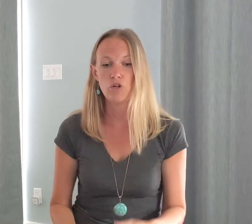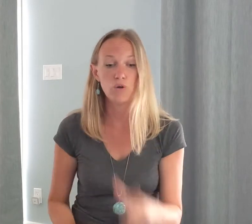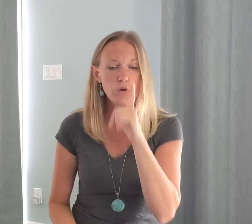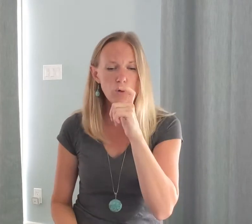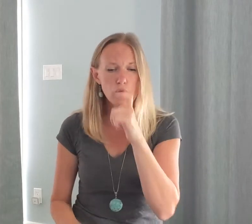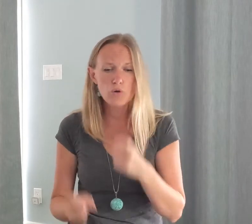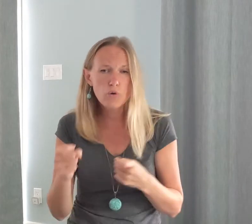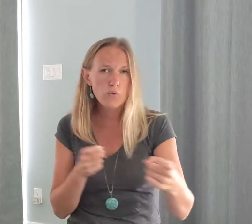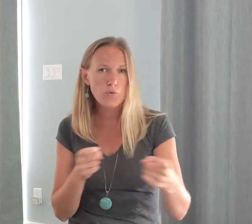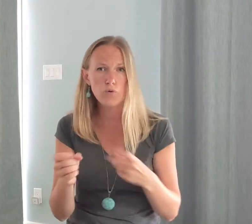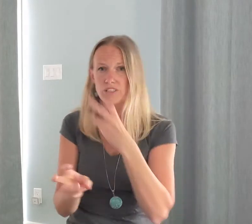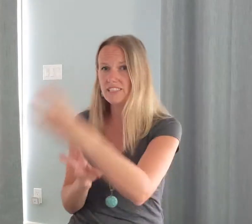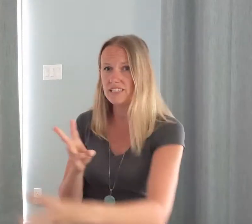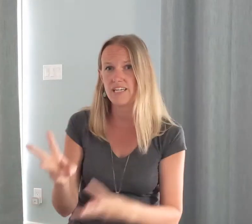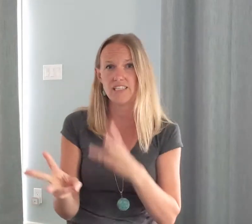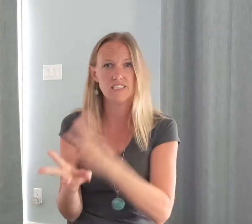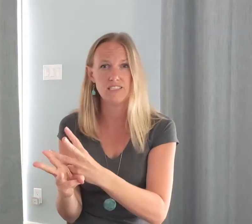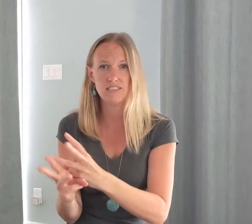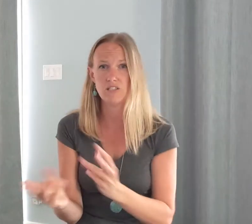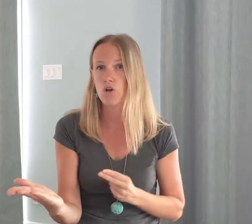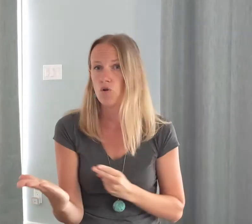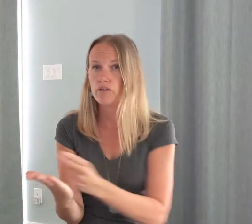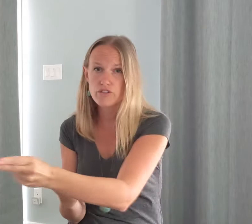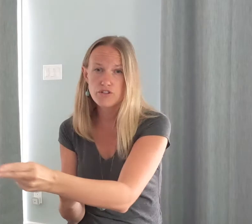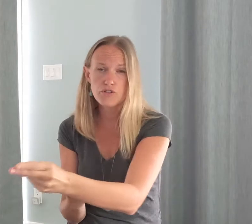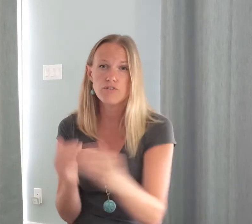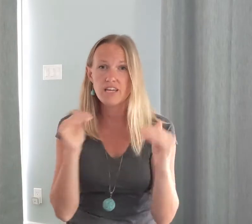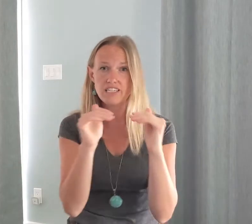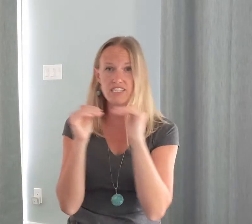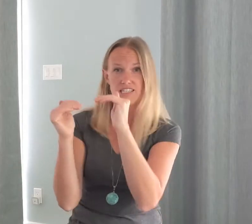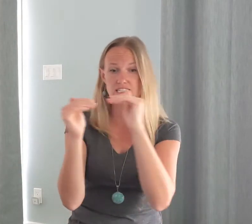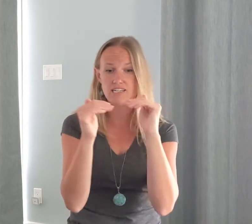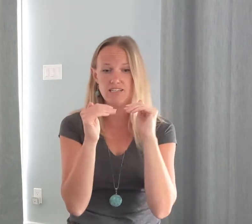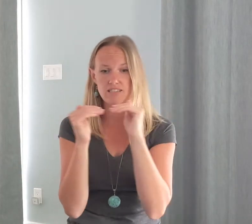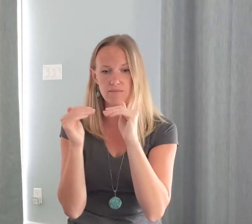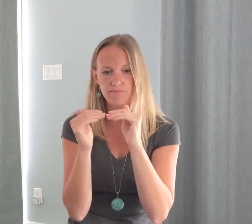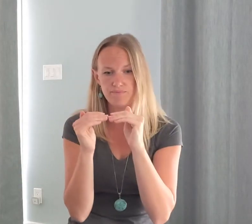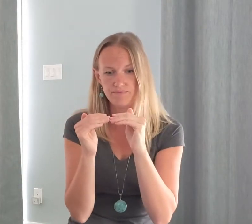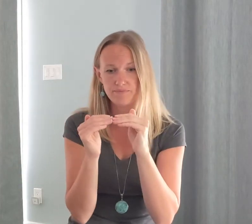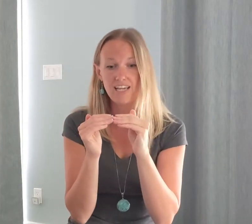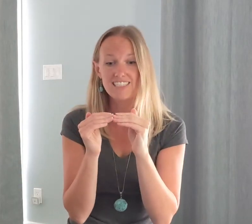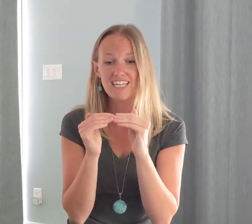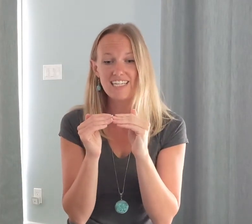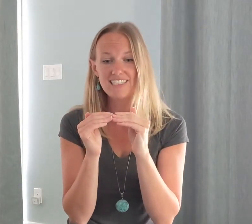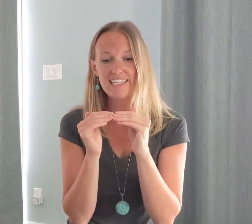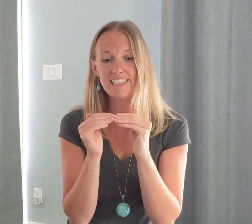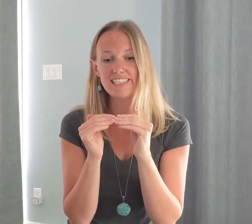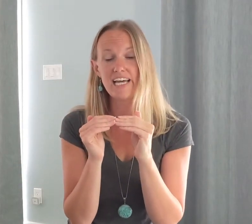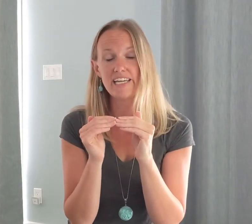So who rules the nations with truth and justice, shines like the sun in